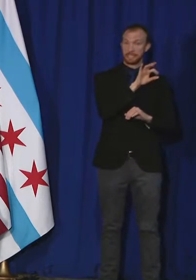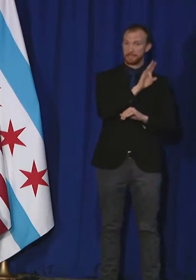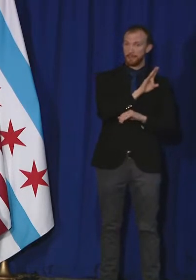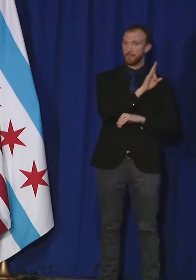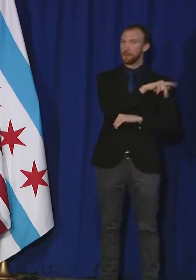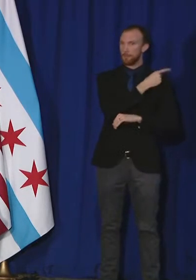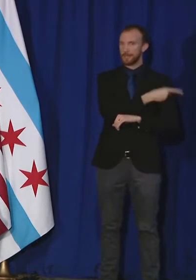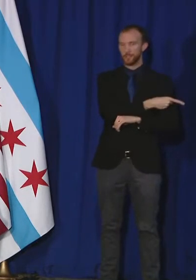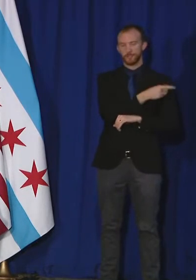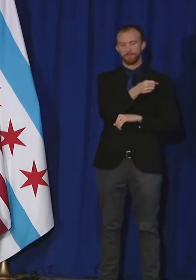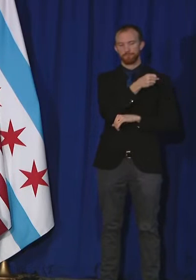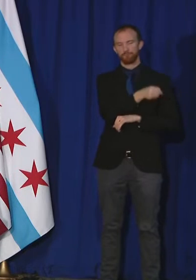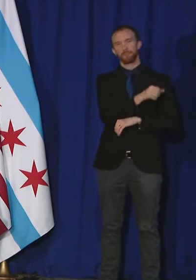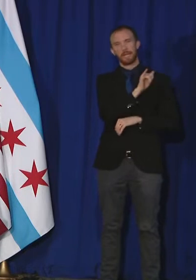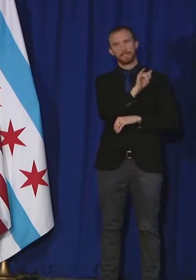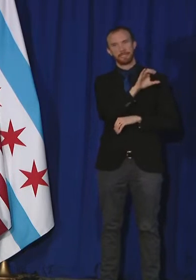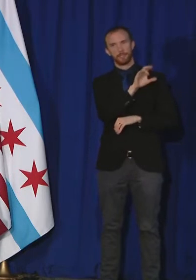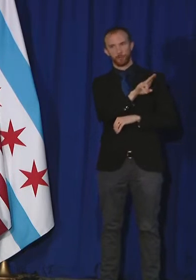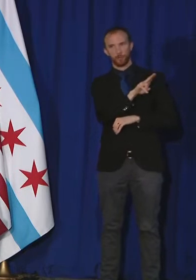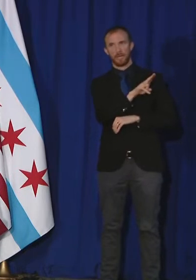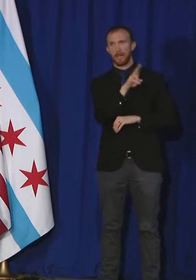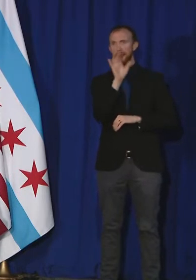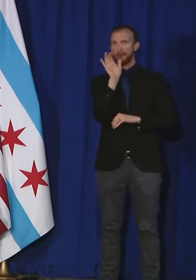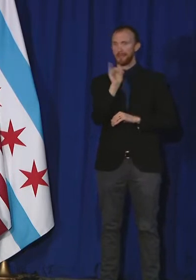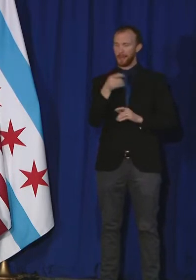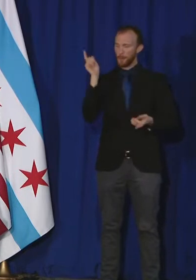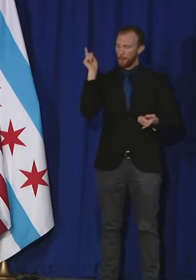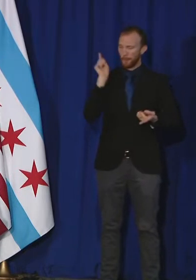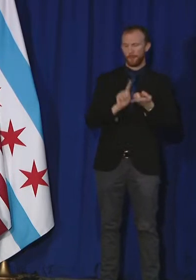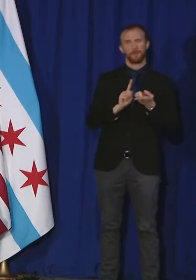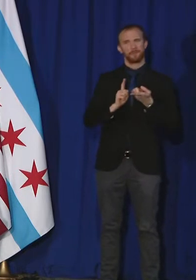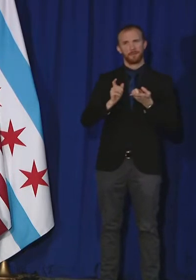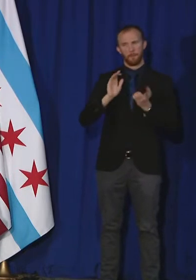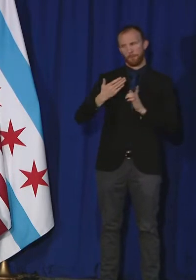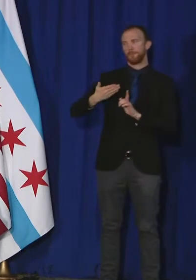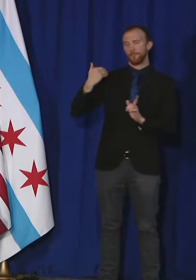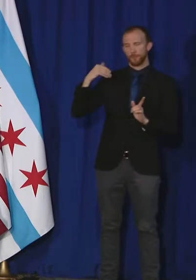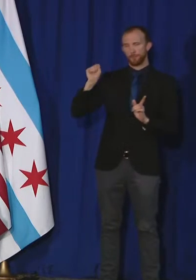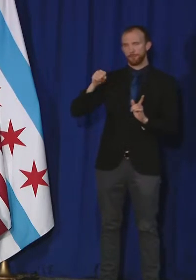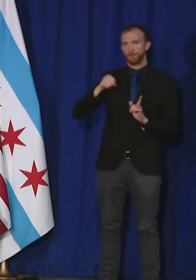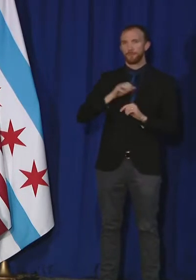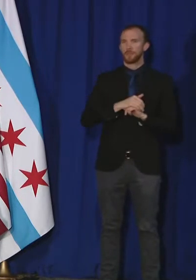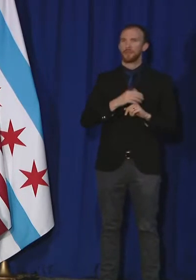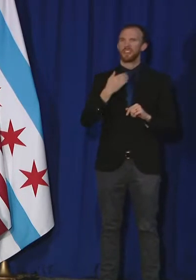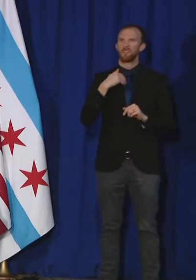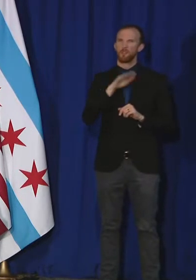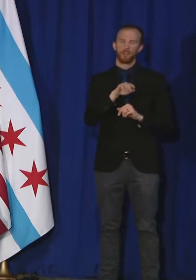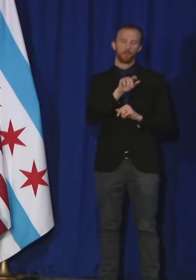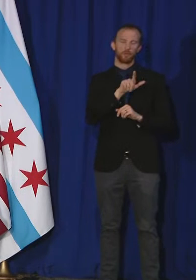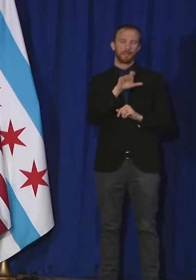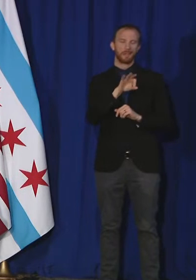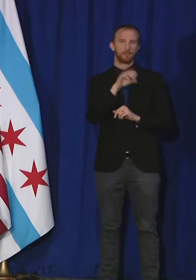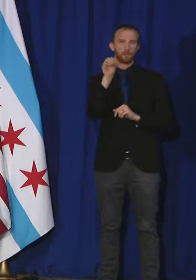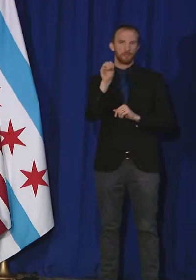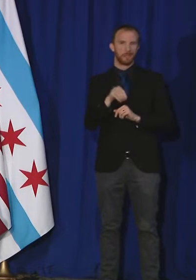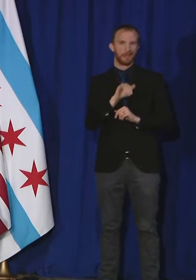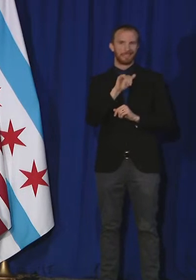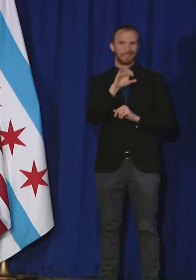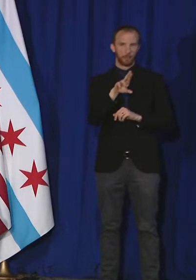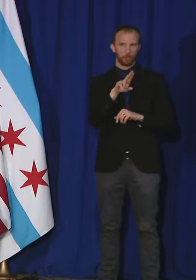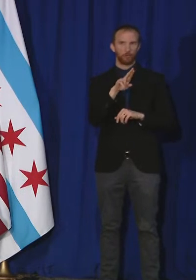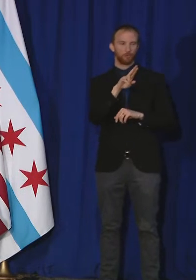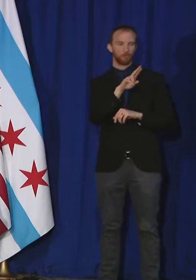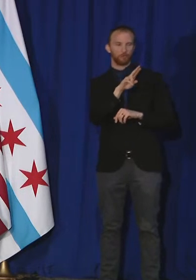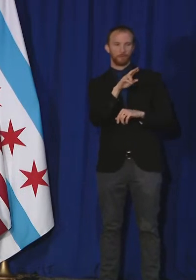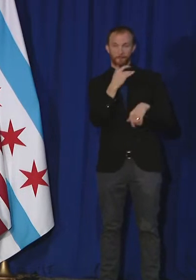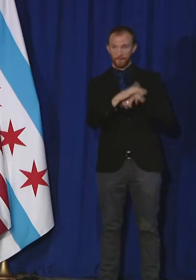our ICUs. That's well down from where we were. And we have 29% ICU capacity available here